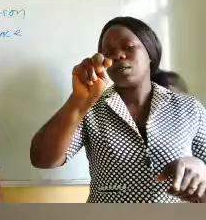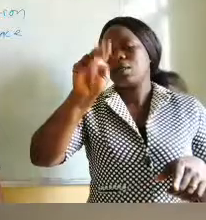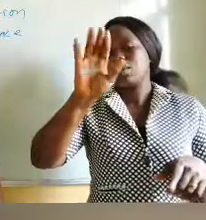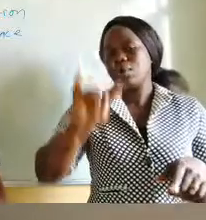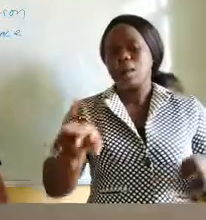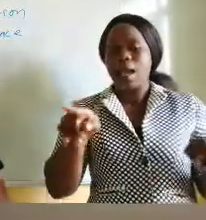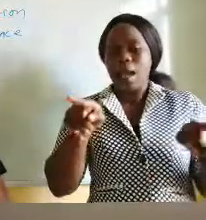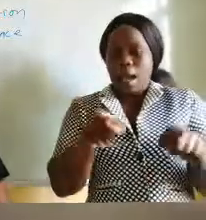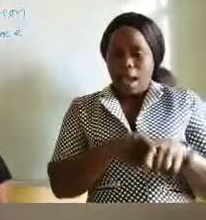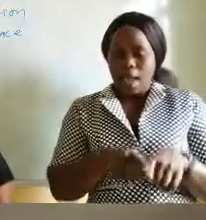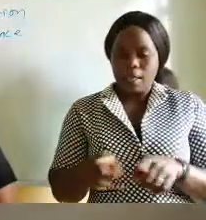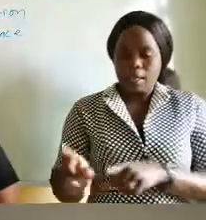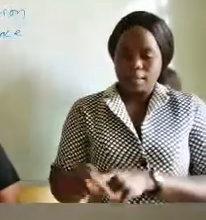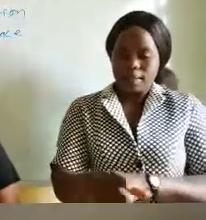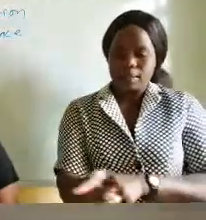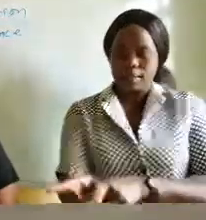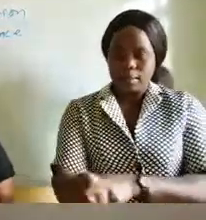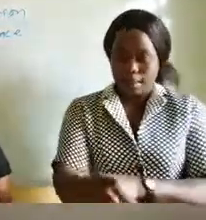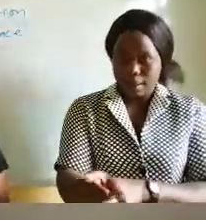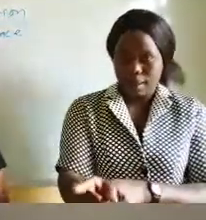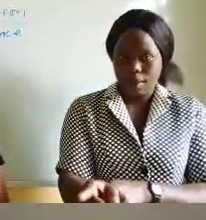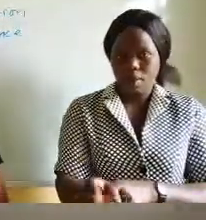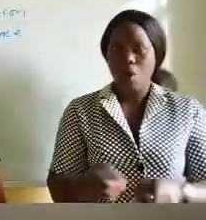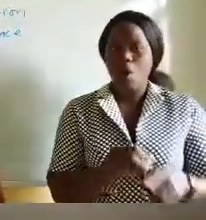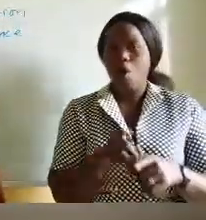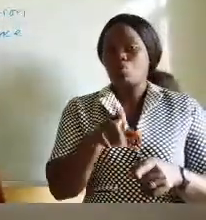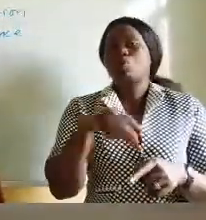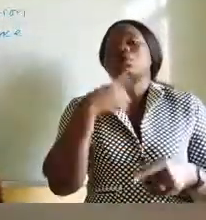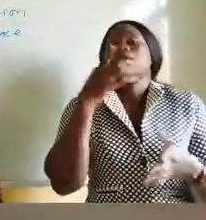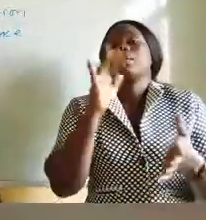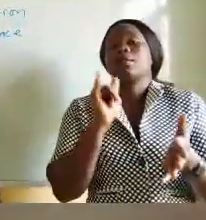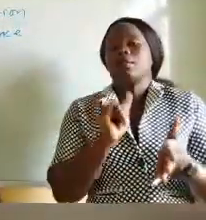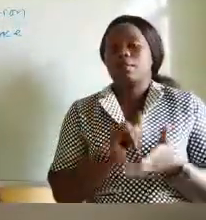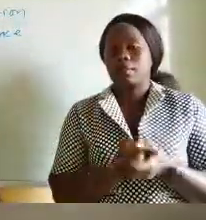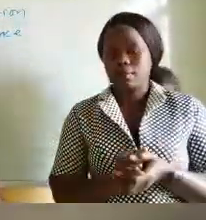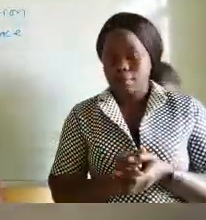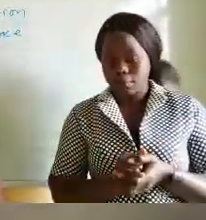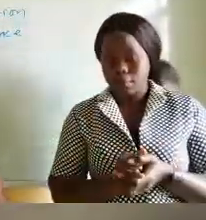Ade is as cunning as a snake. Or you said,